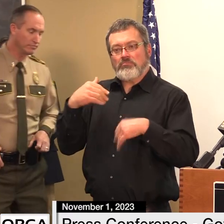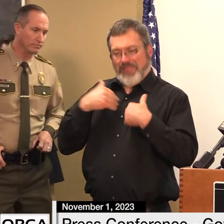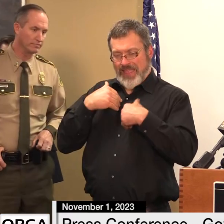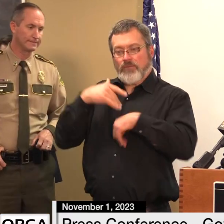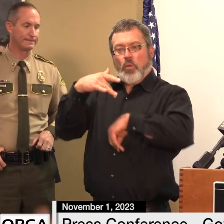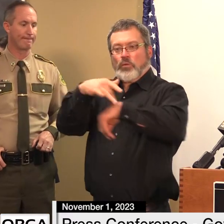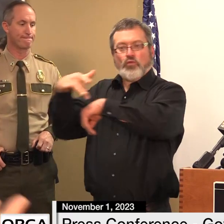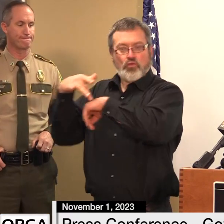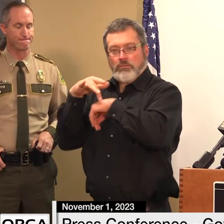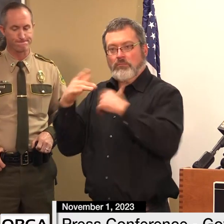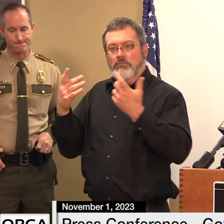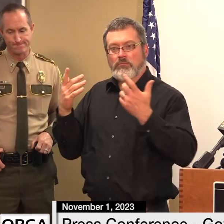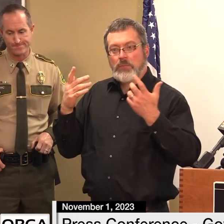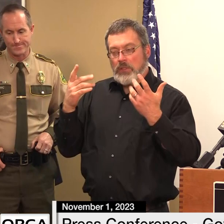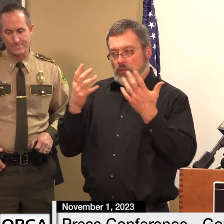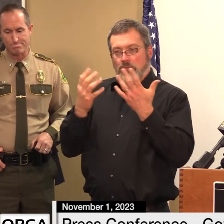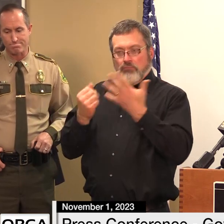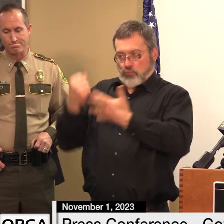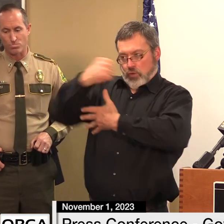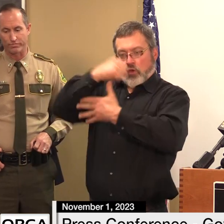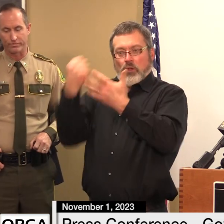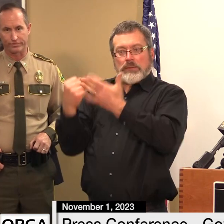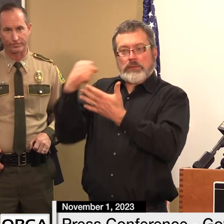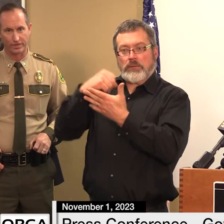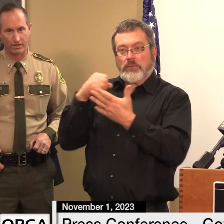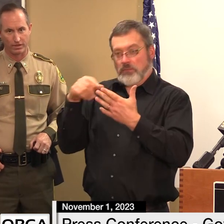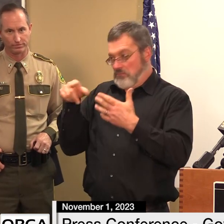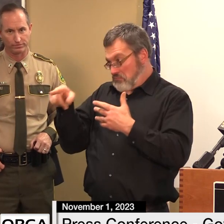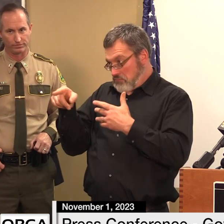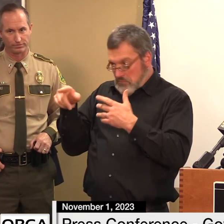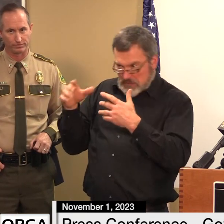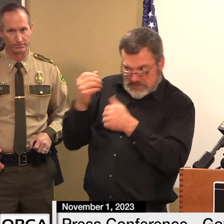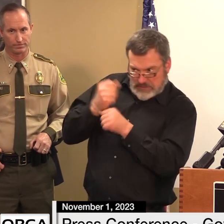to prioritize our resources.